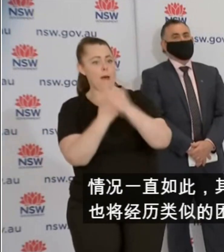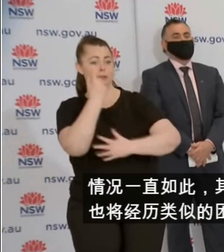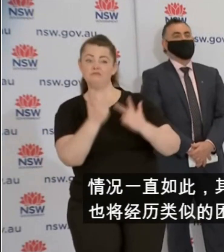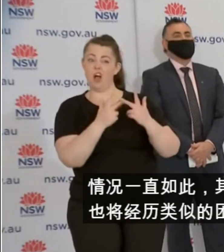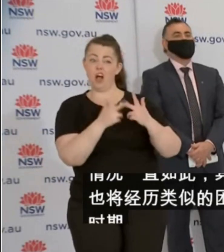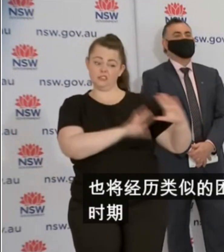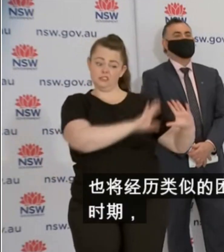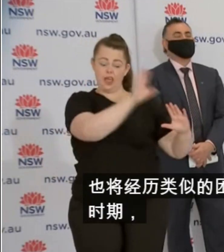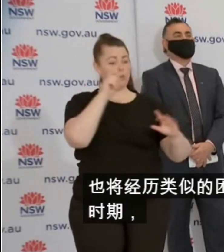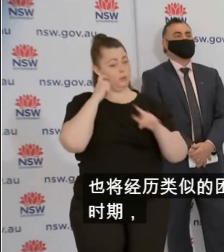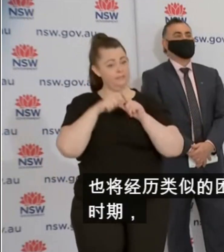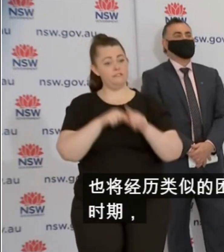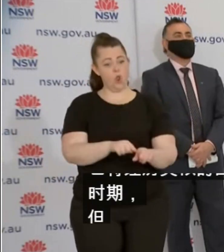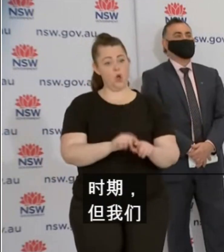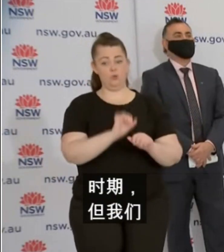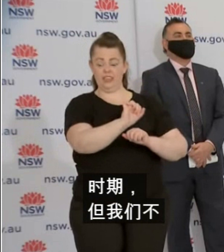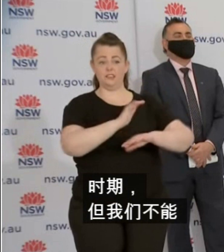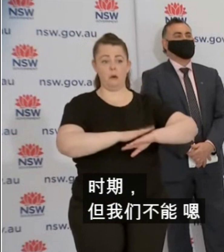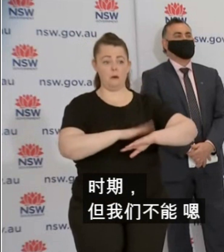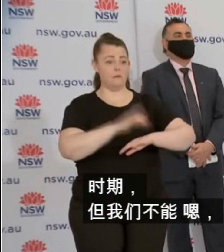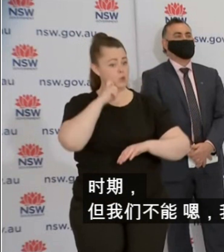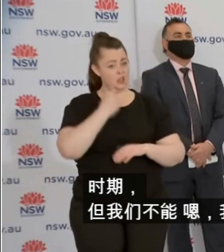difficult time when that is. But we